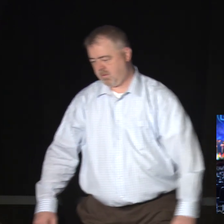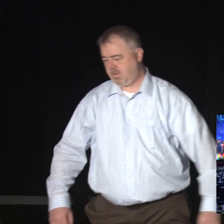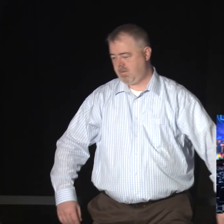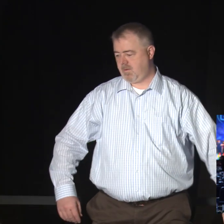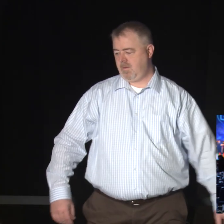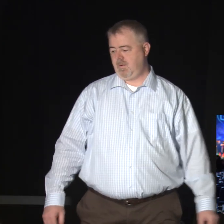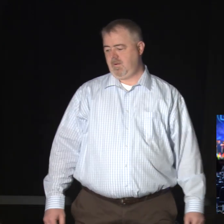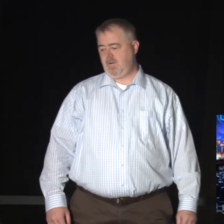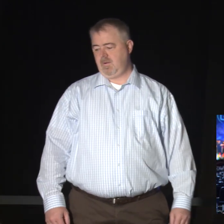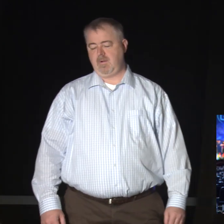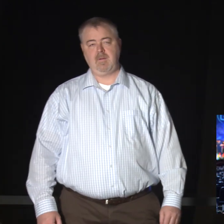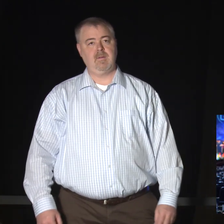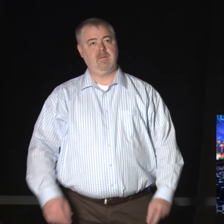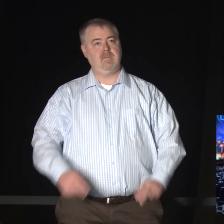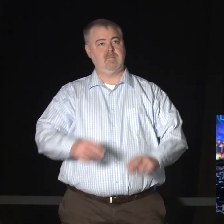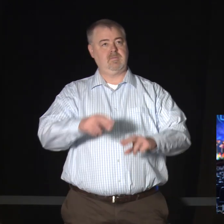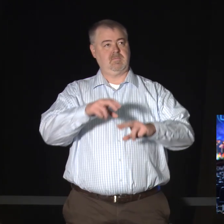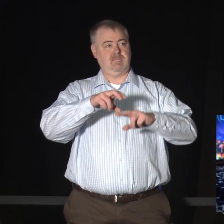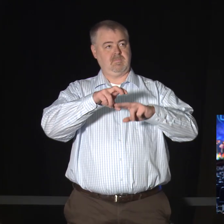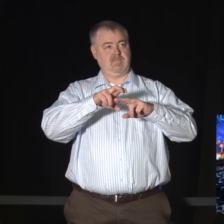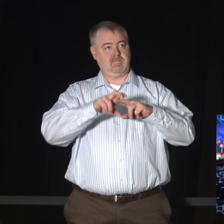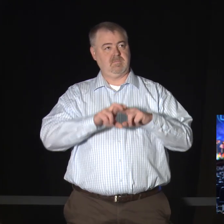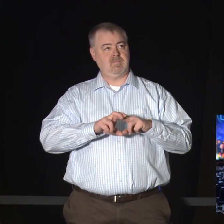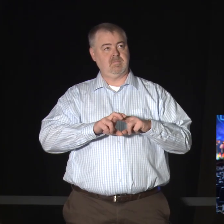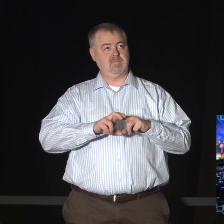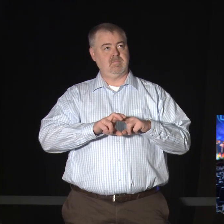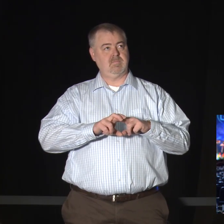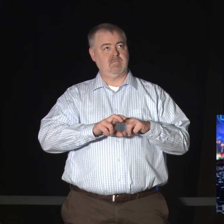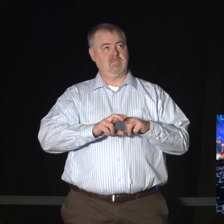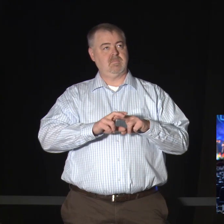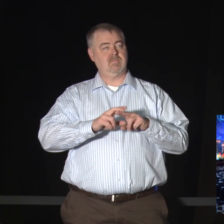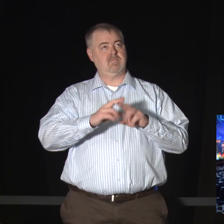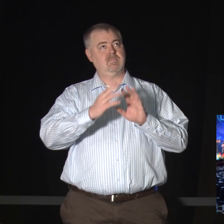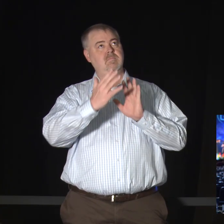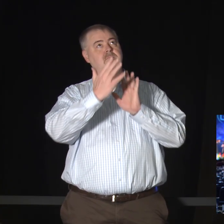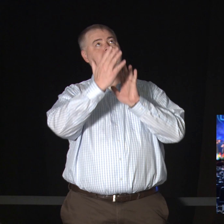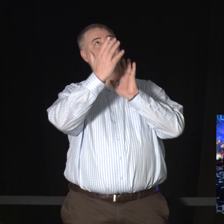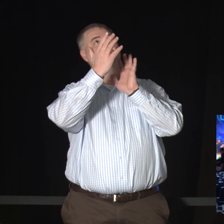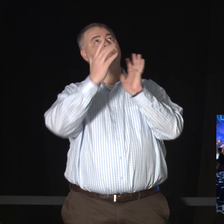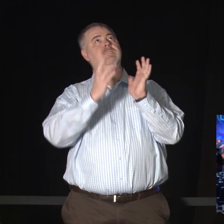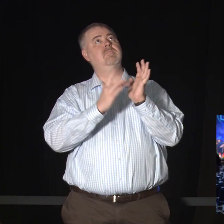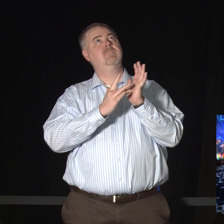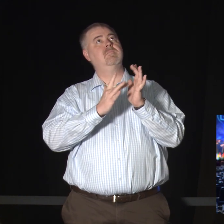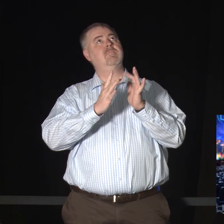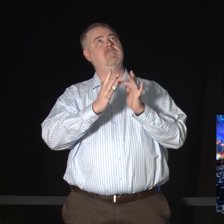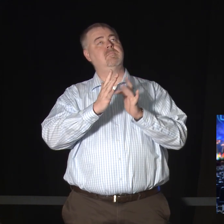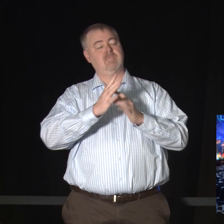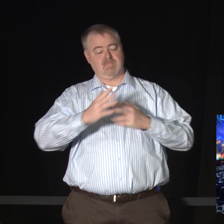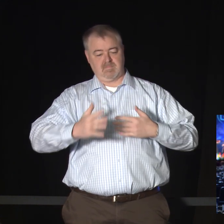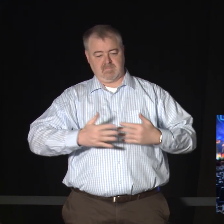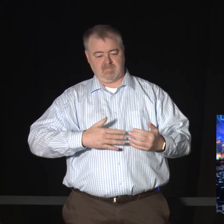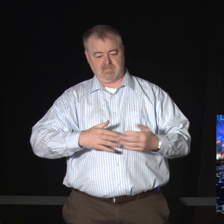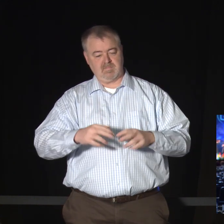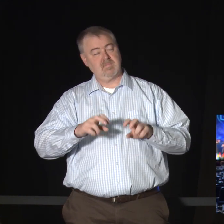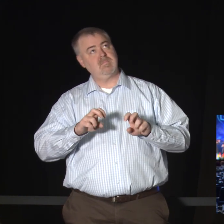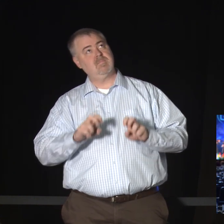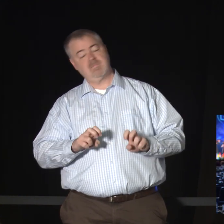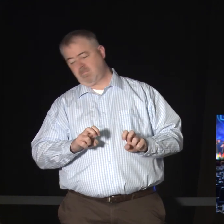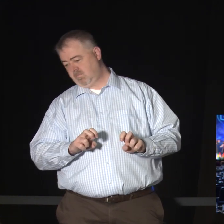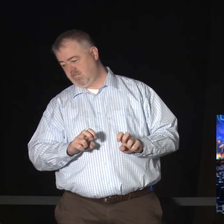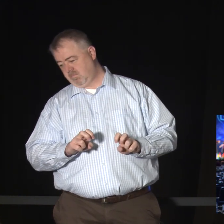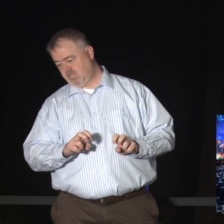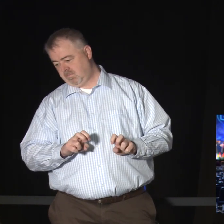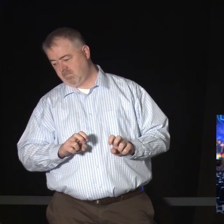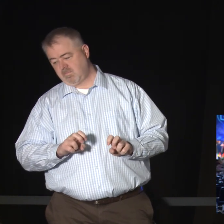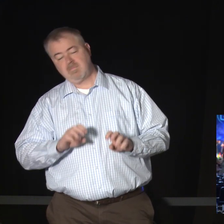here at GYC. It's been a blessing. A lot of the young people spent the new year going from 2018 to 2019 praying. And again,